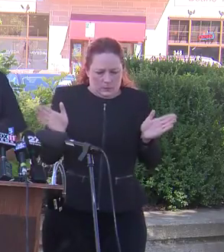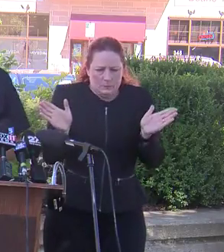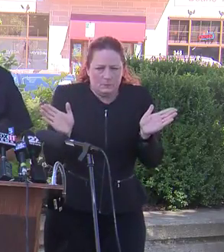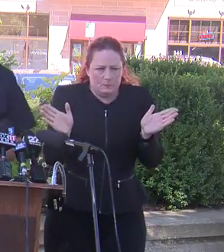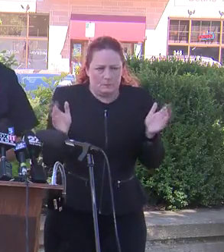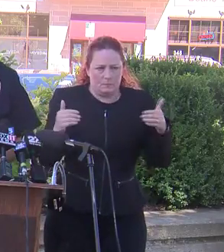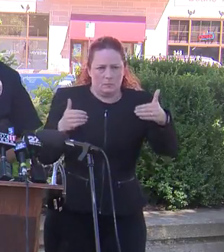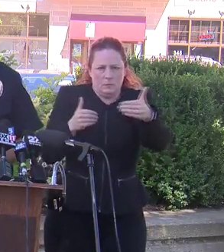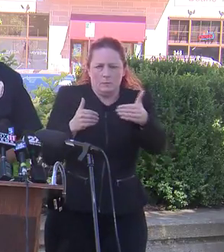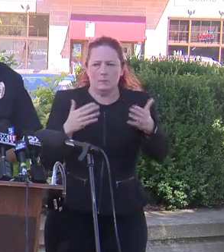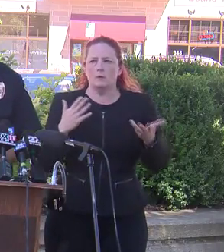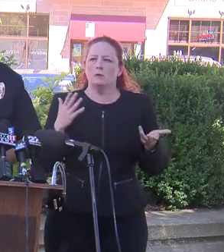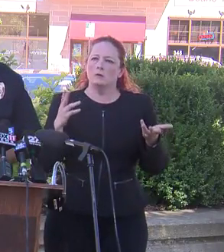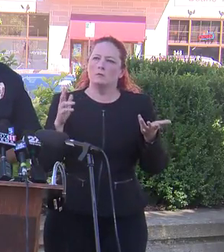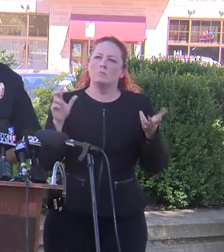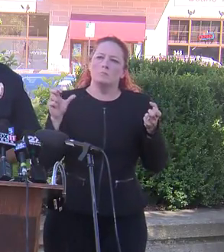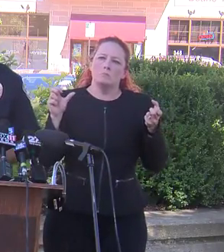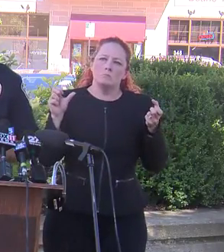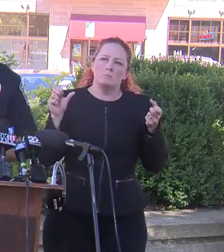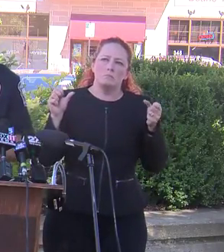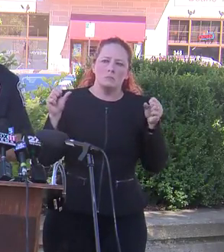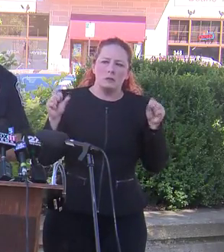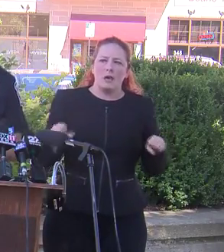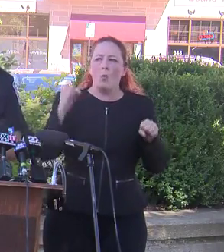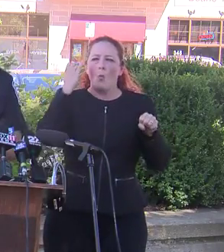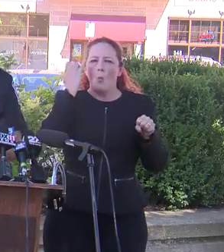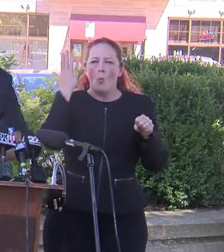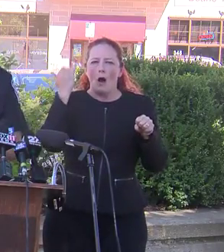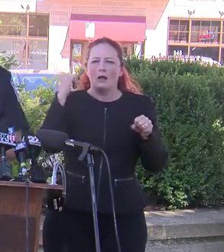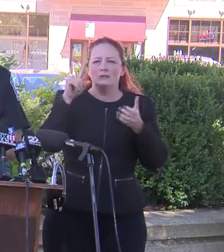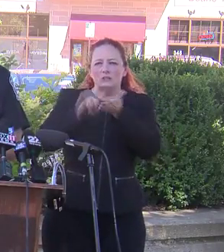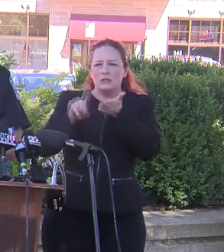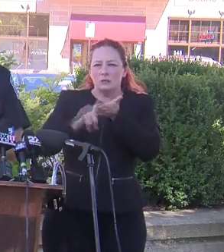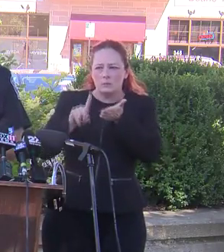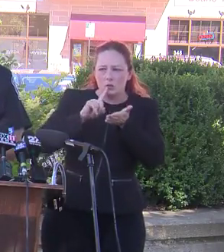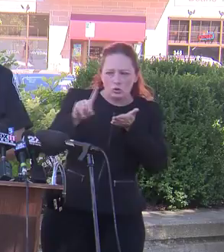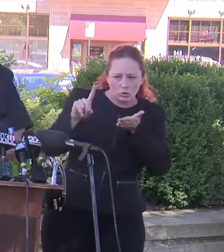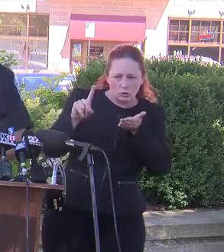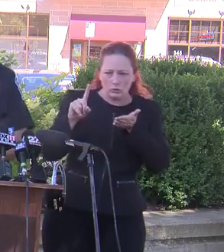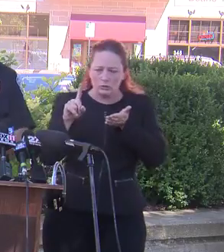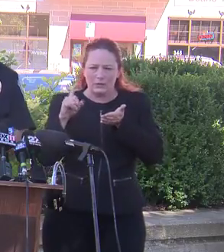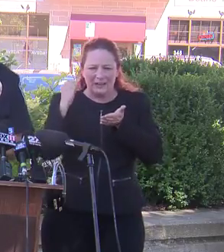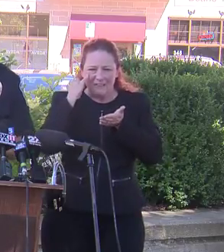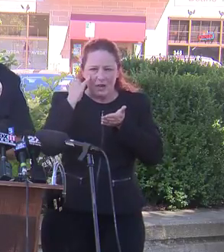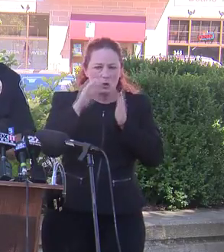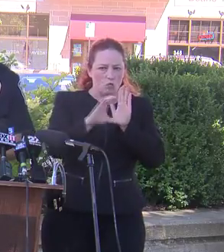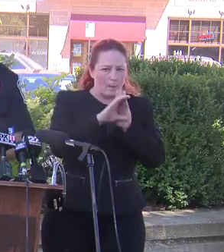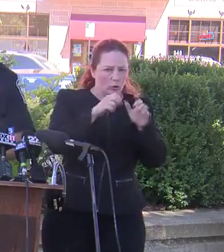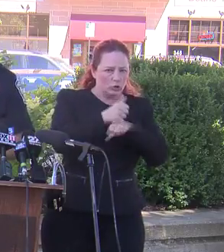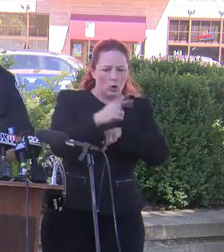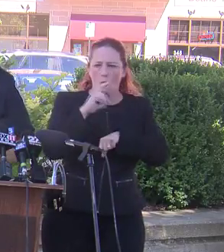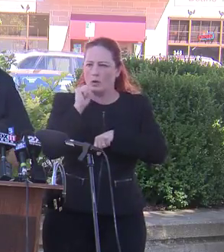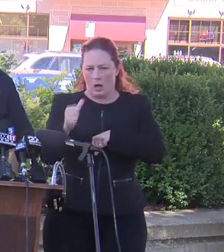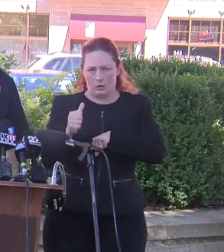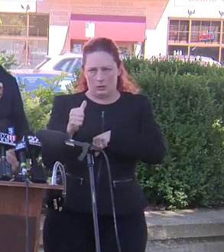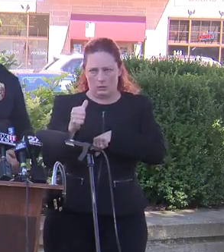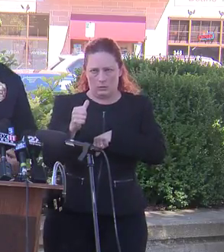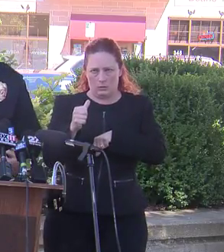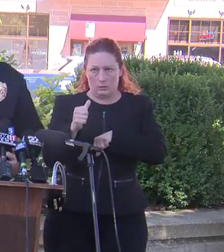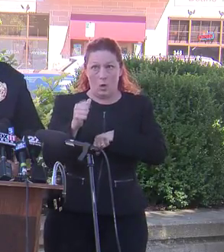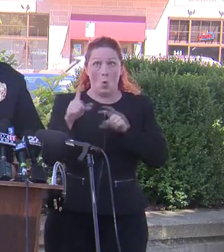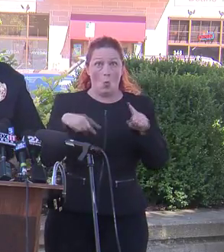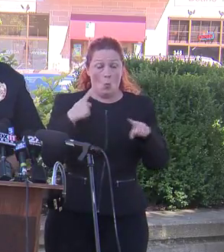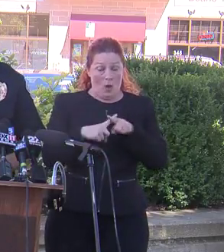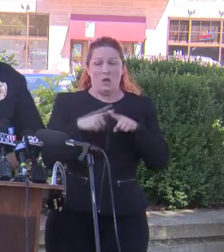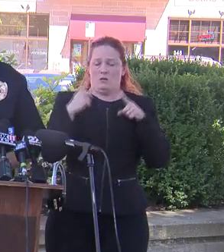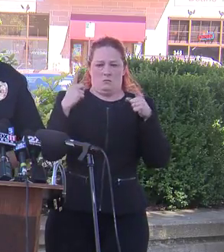our investigators are out there working on determining if this is going to go the realm of criminal or not. Once we've made that decision and we